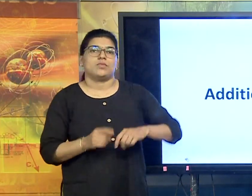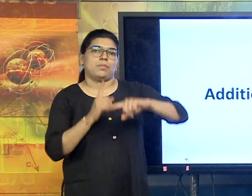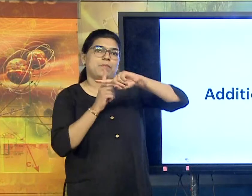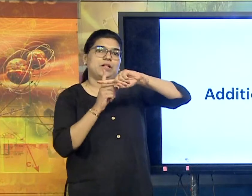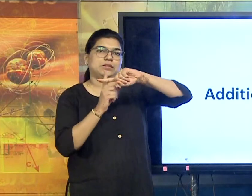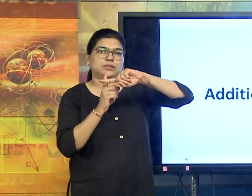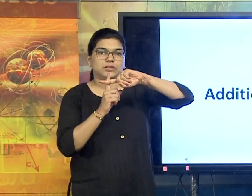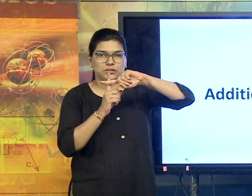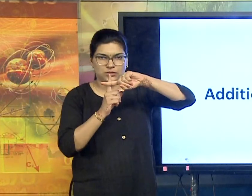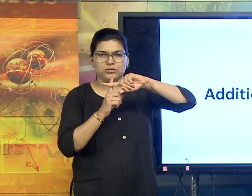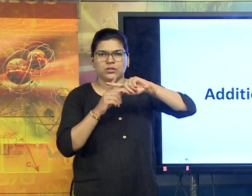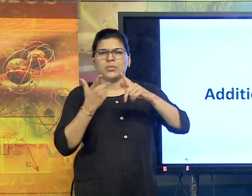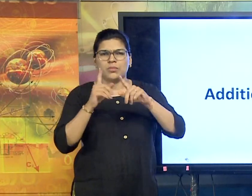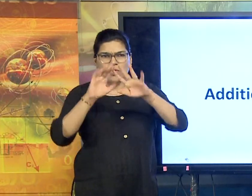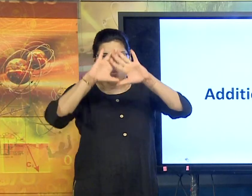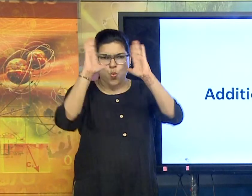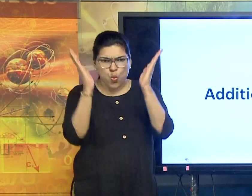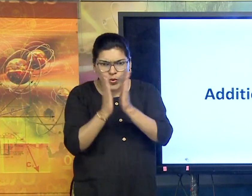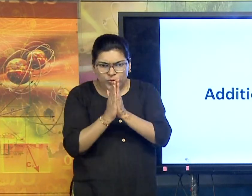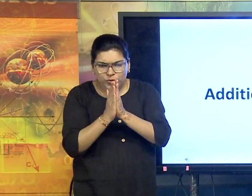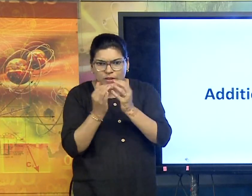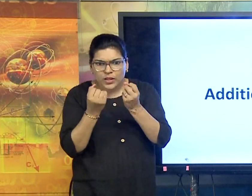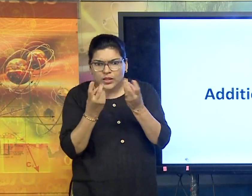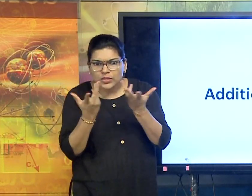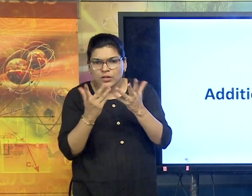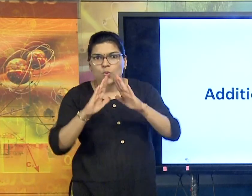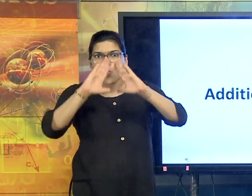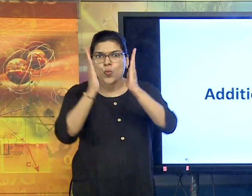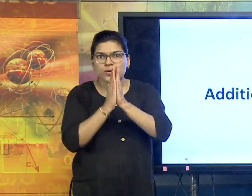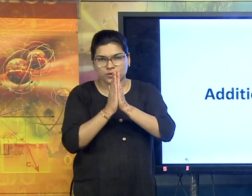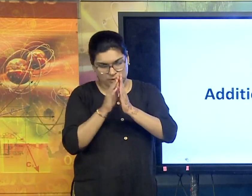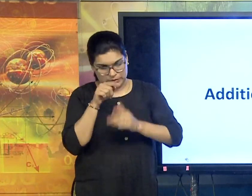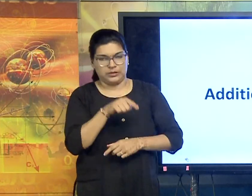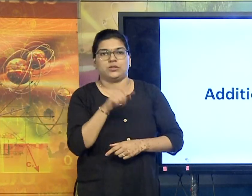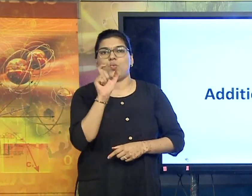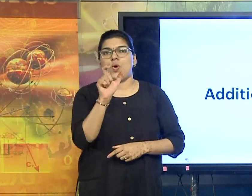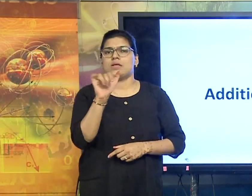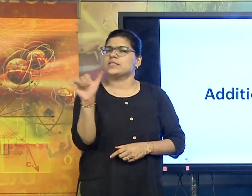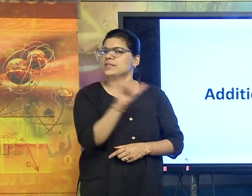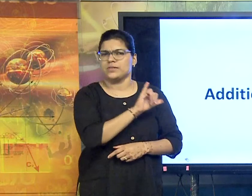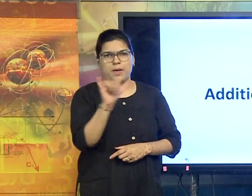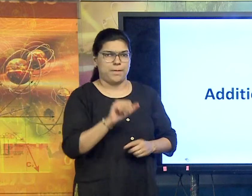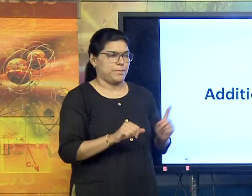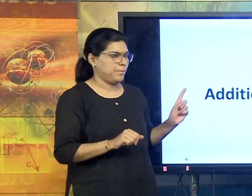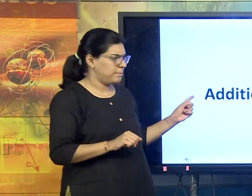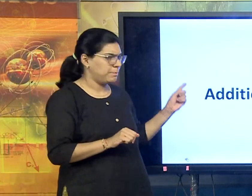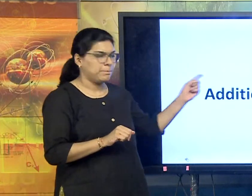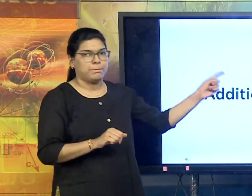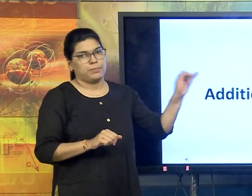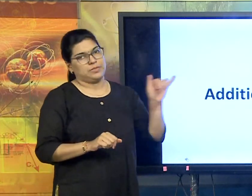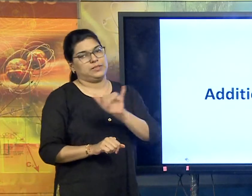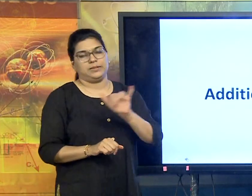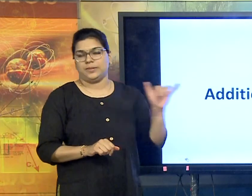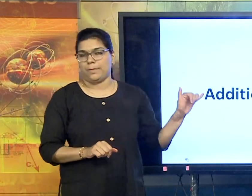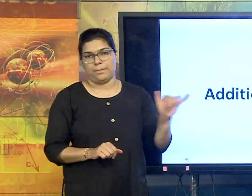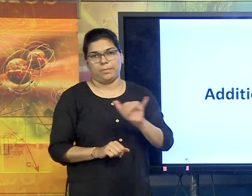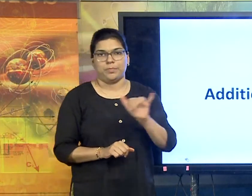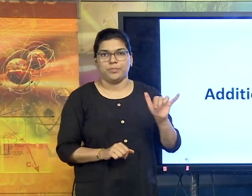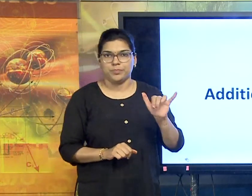This word is addition. We also call it total or sum. So both